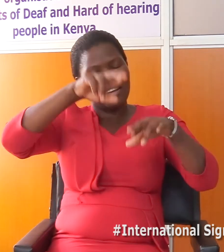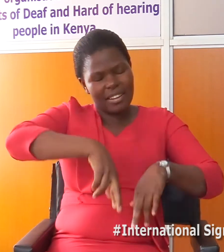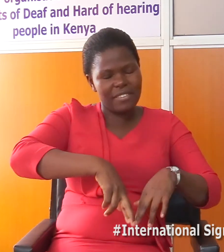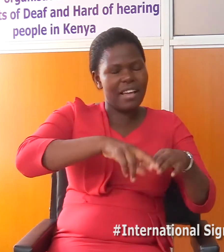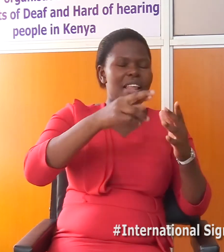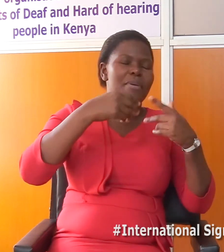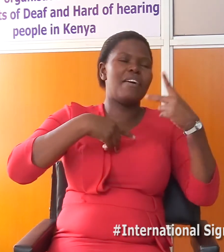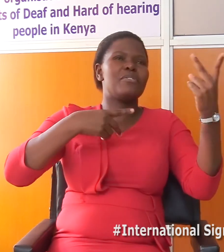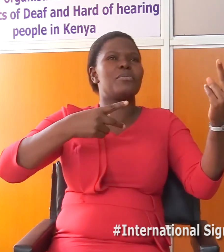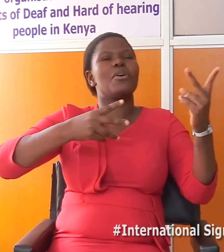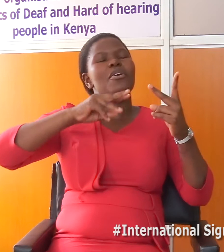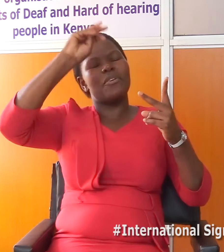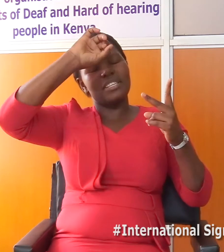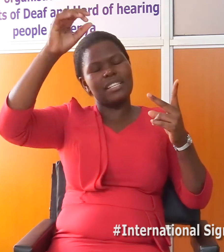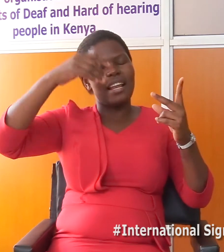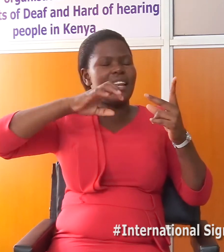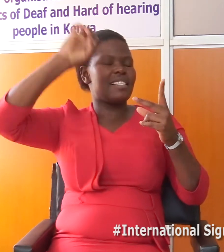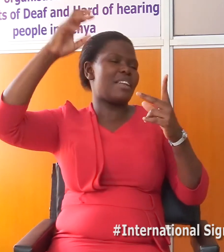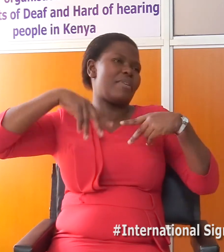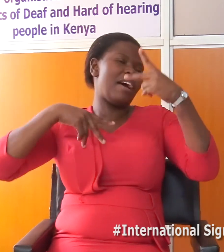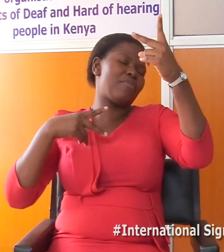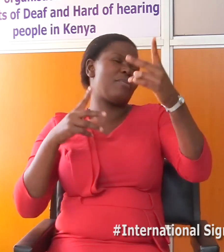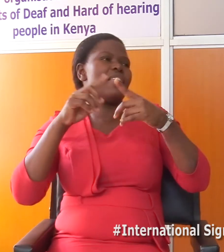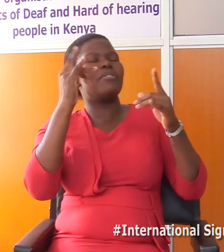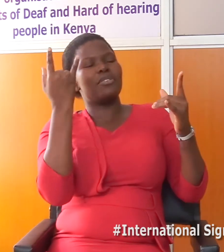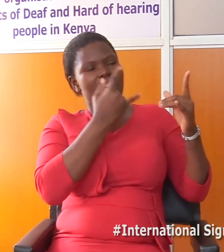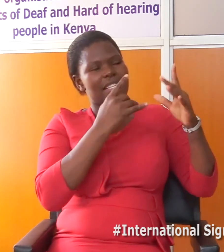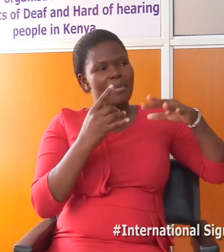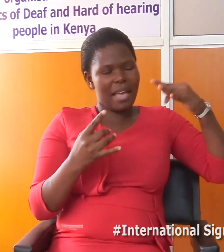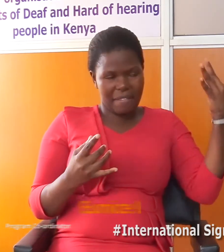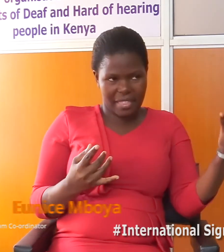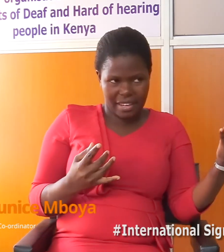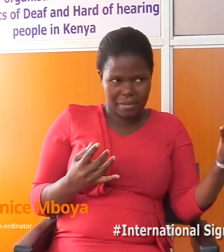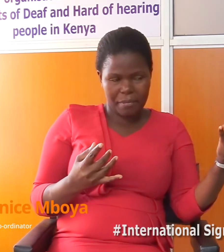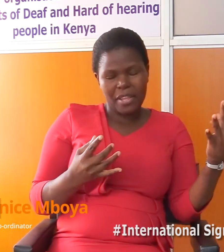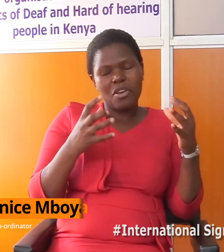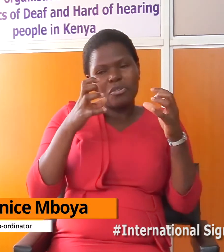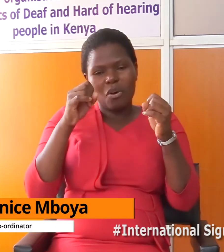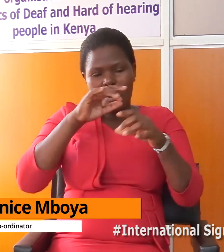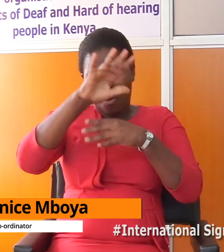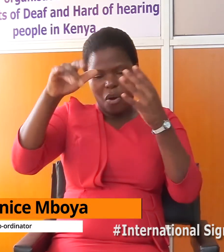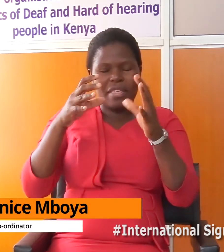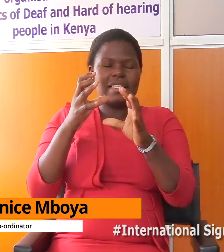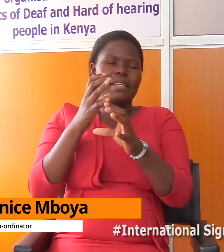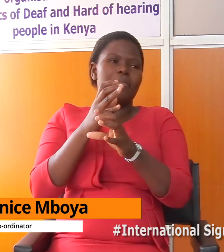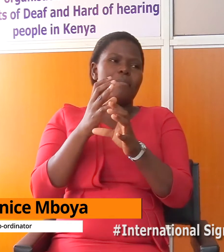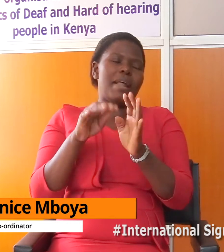both Nairobi region, Rift Valley, Northeastern. So we have 2, Nyanza region we have 2, and Western as well. So